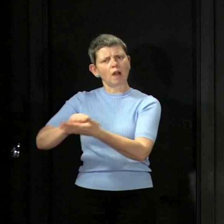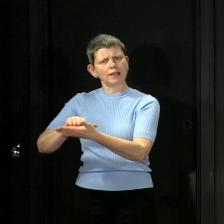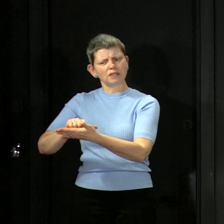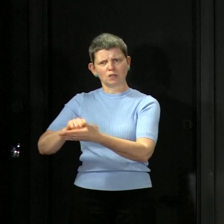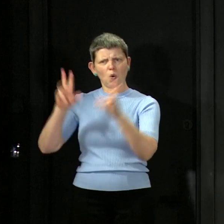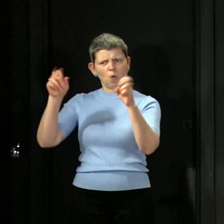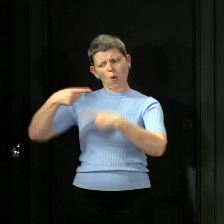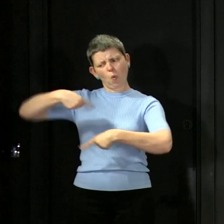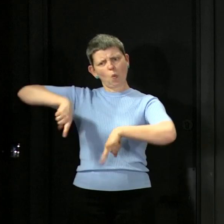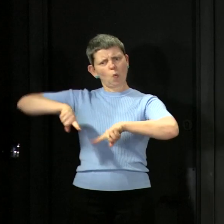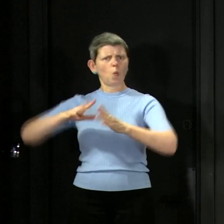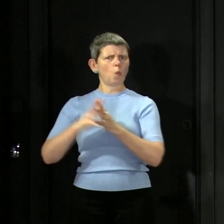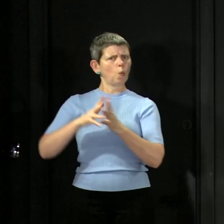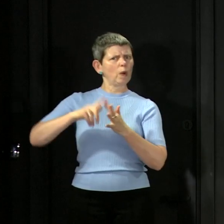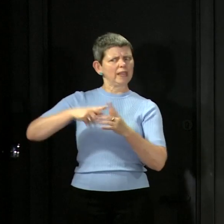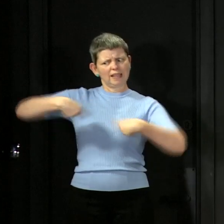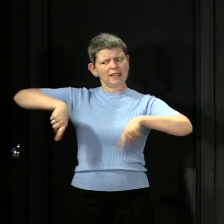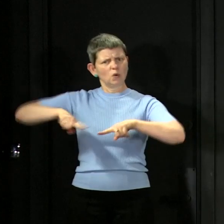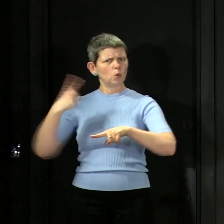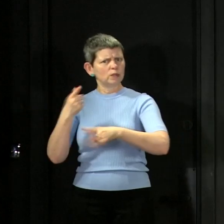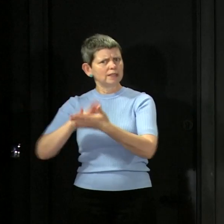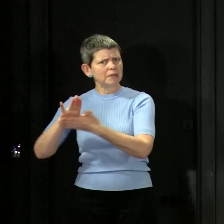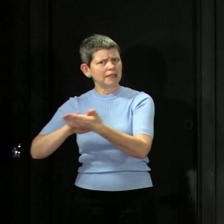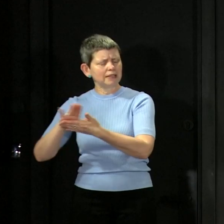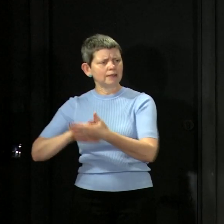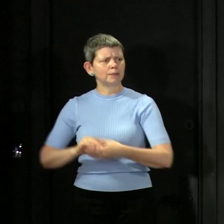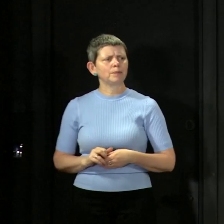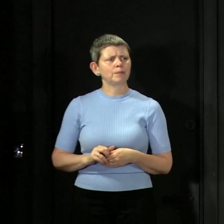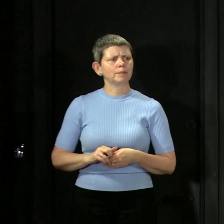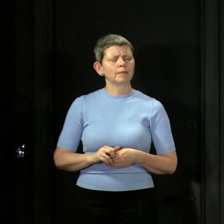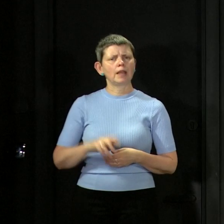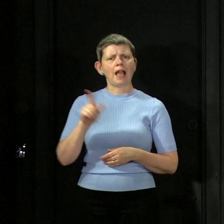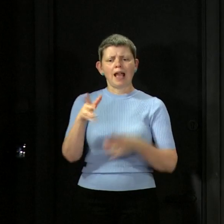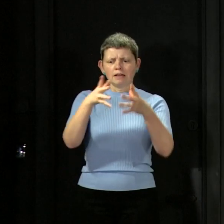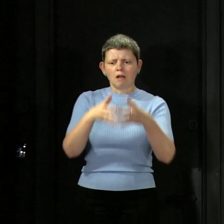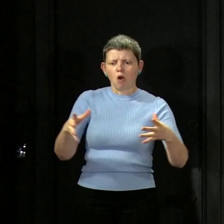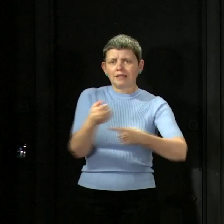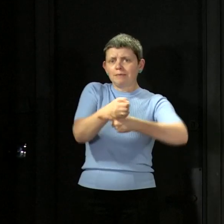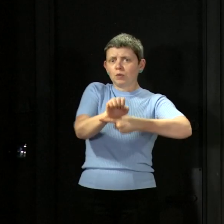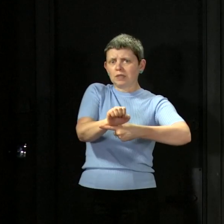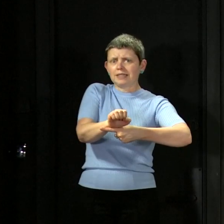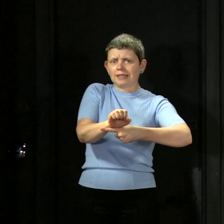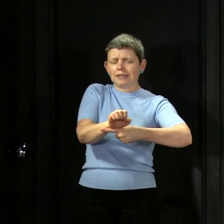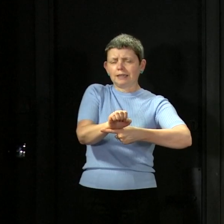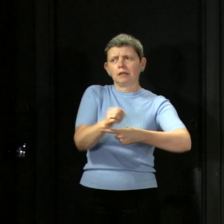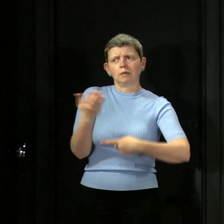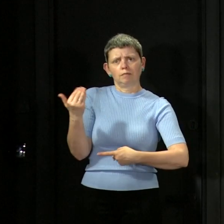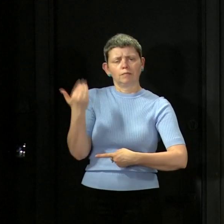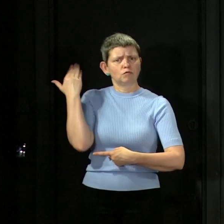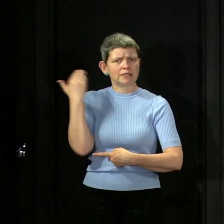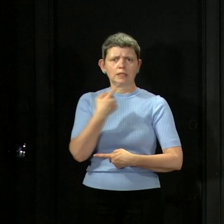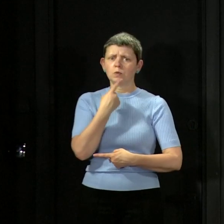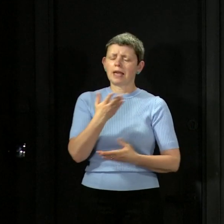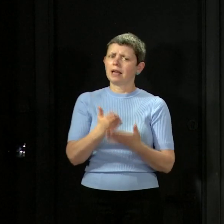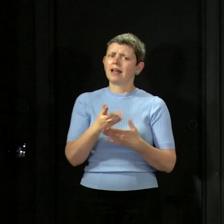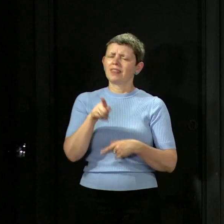March 16th, a couple of days later, you said, "Some of the discussion around herd immunity has been deeply unfortunate. It has never been the policy of